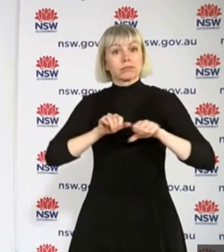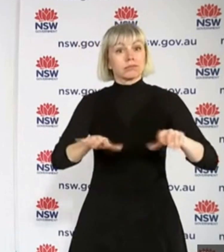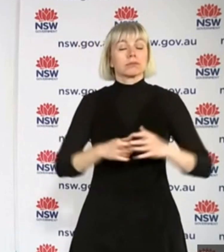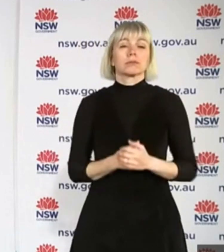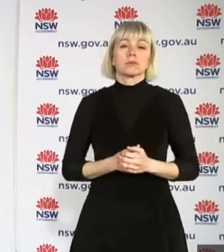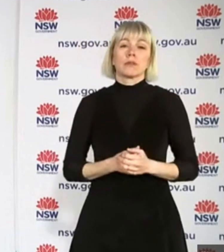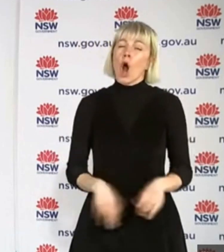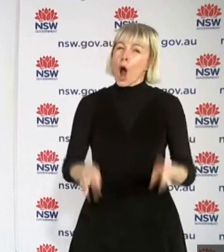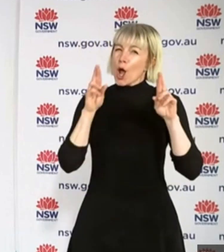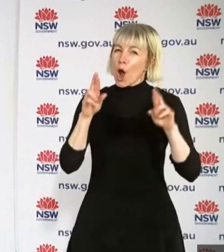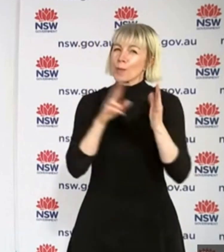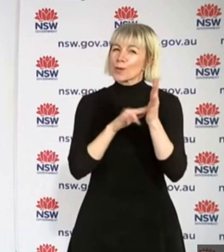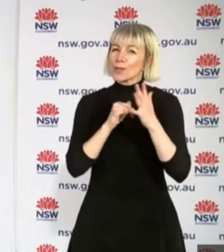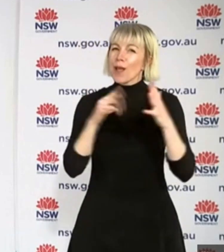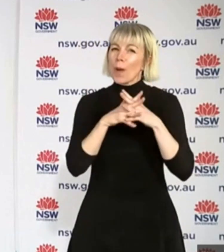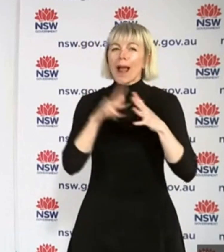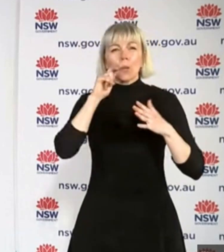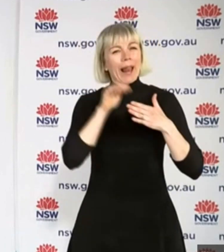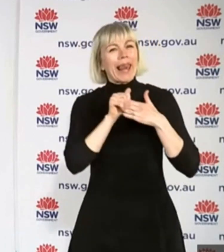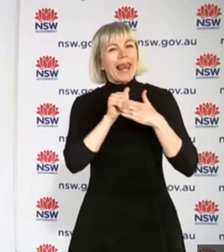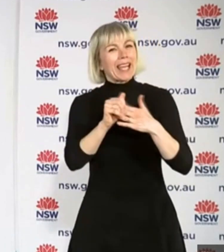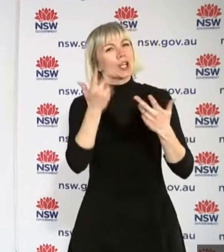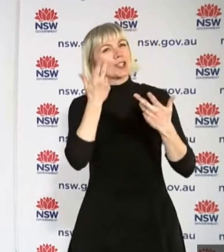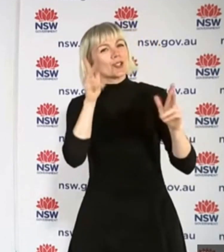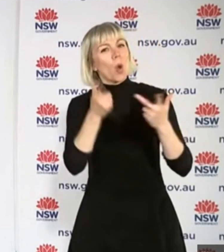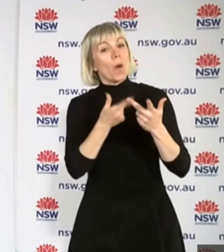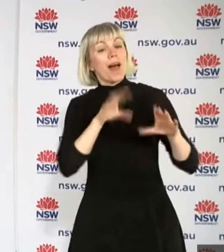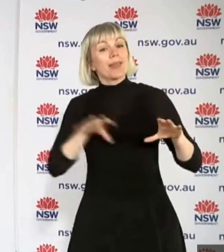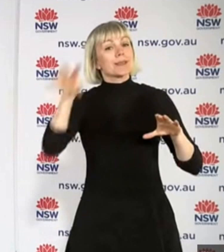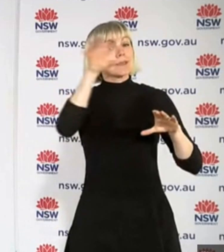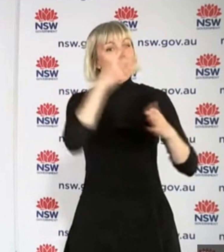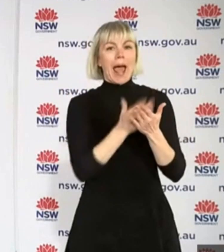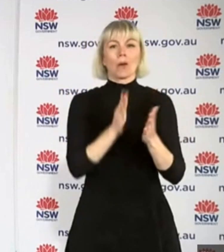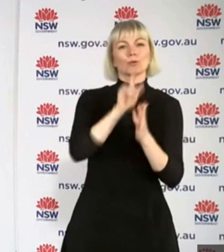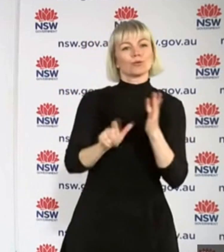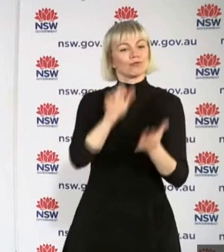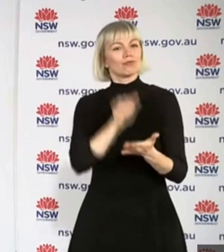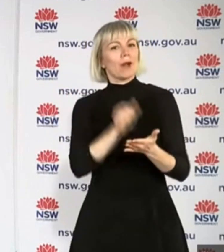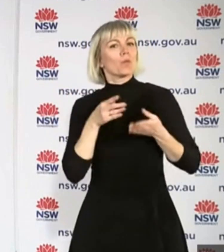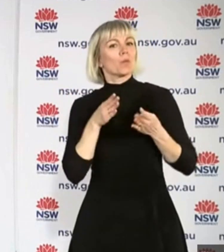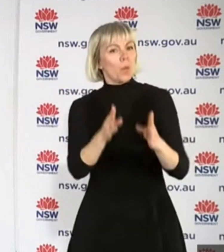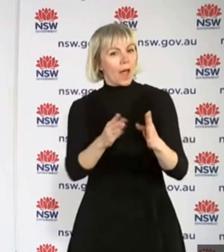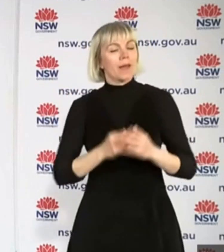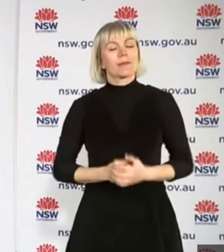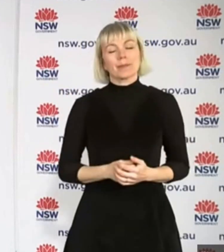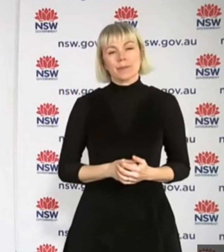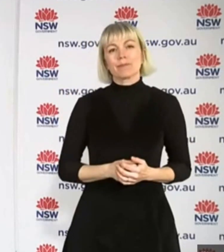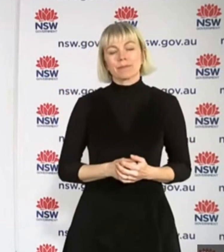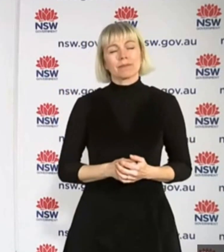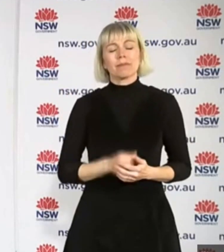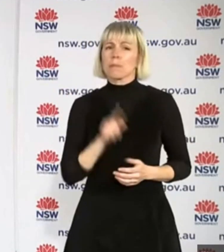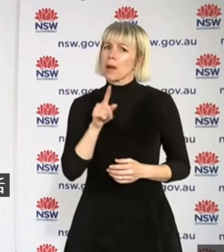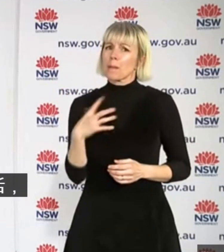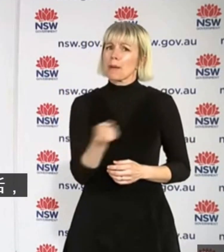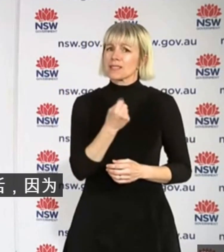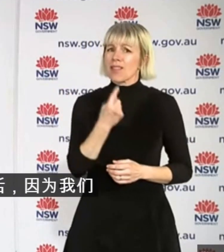New South Wales will show the way to the nation as to what is possible in living with COVID, and doing it in a responsible, cautious, but also compassionate